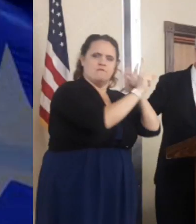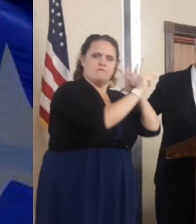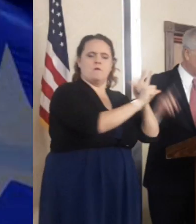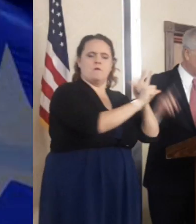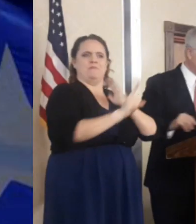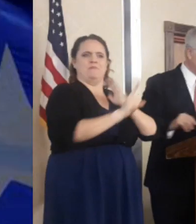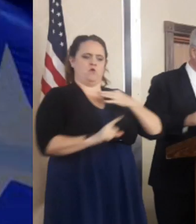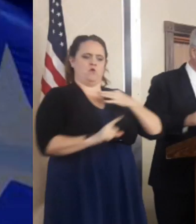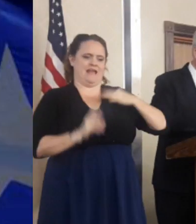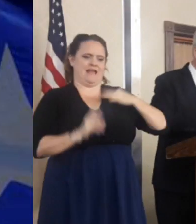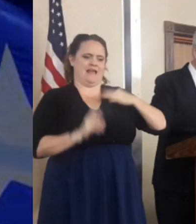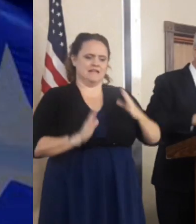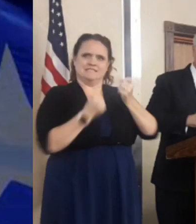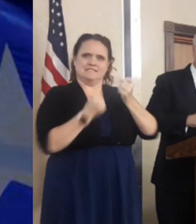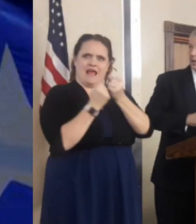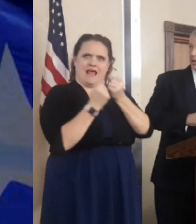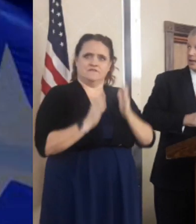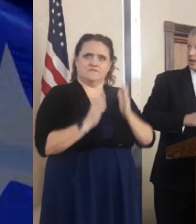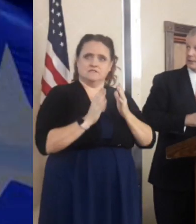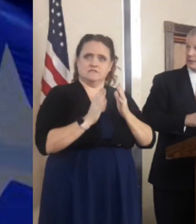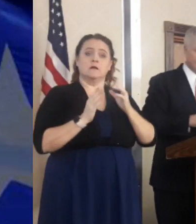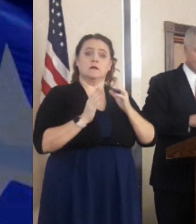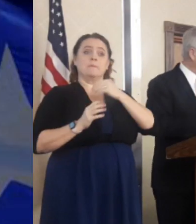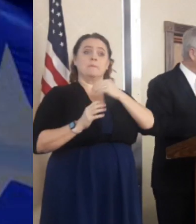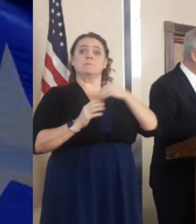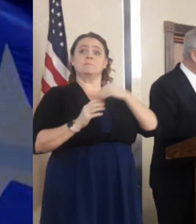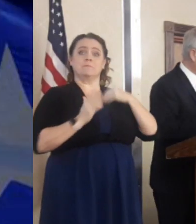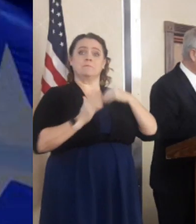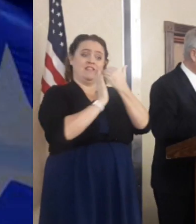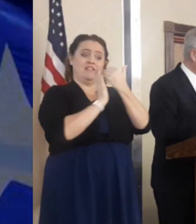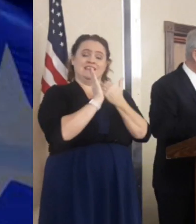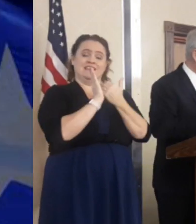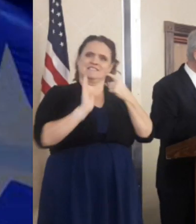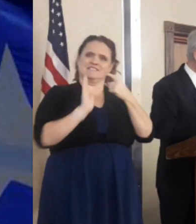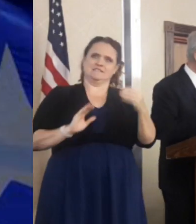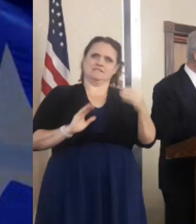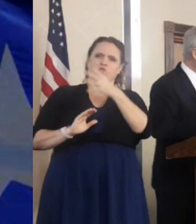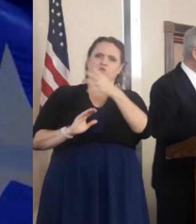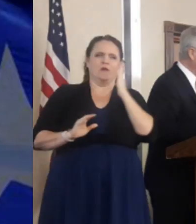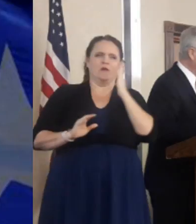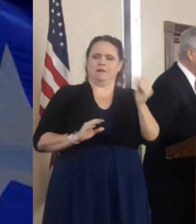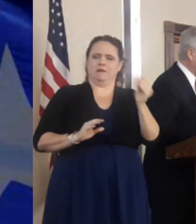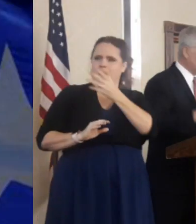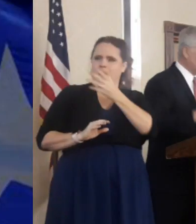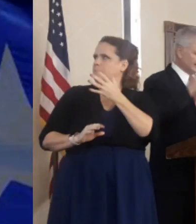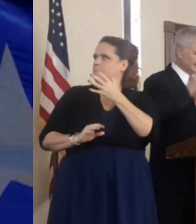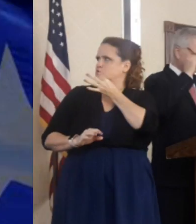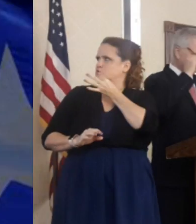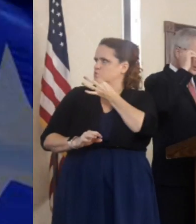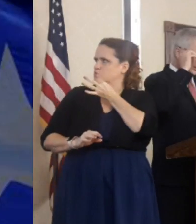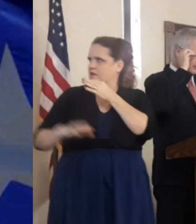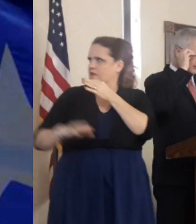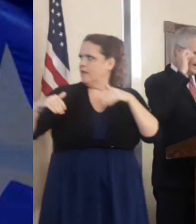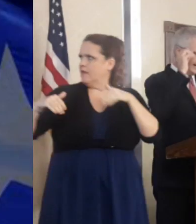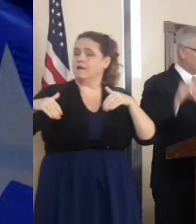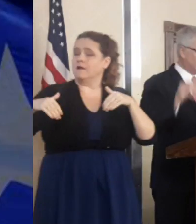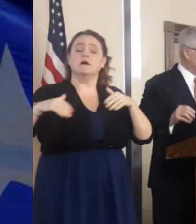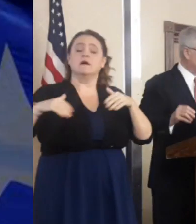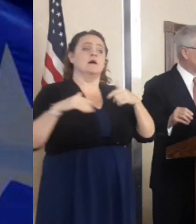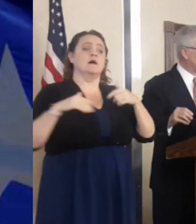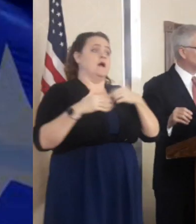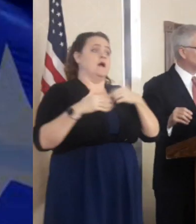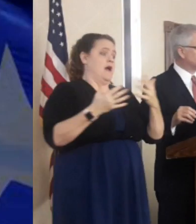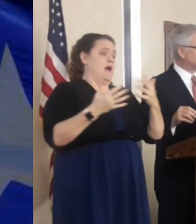committee is on the screen. I would like to, or it will be in a second. I'd like to point out a handful of